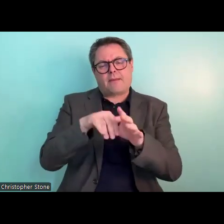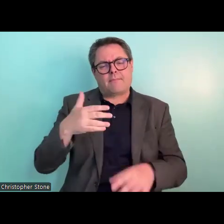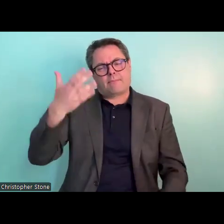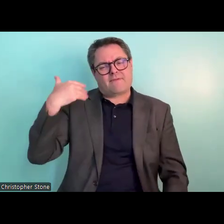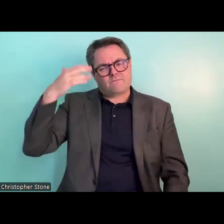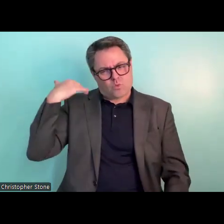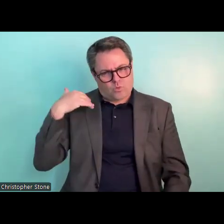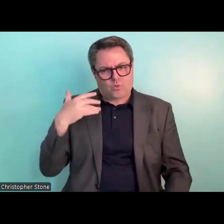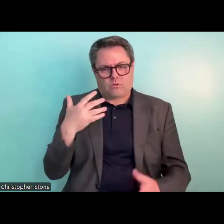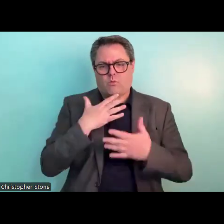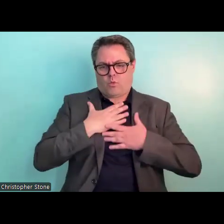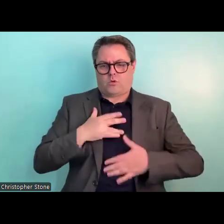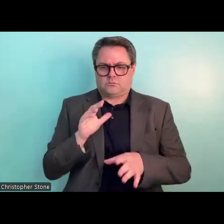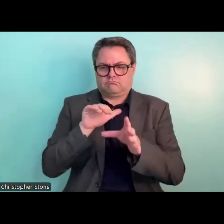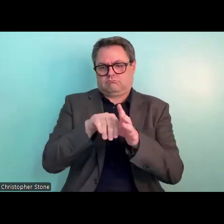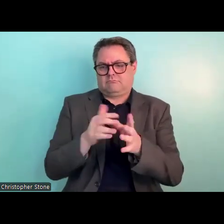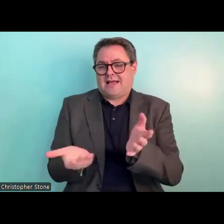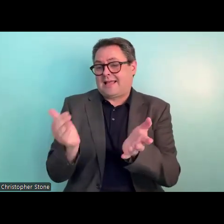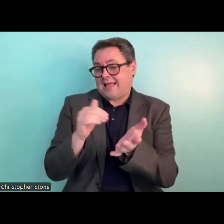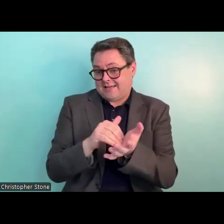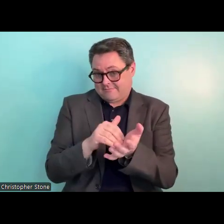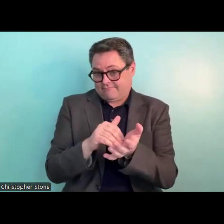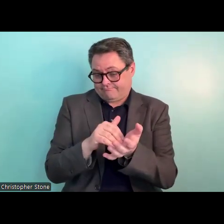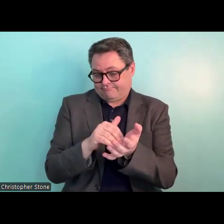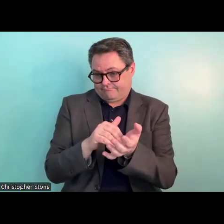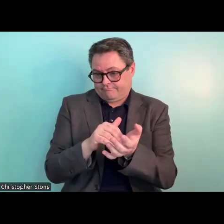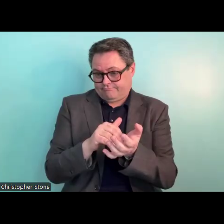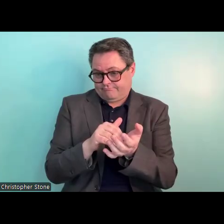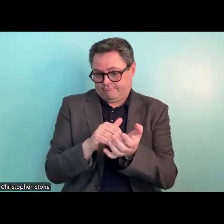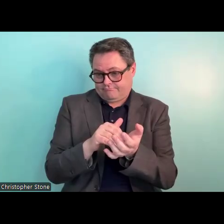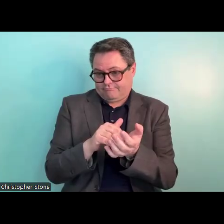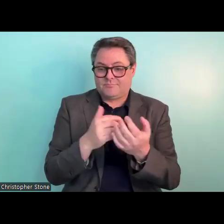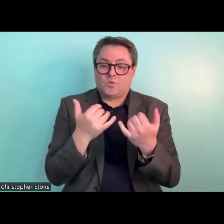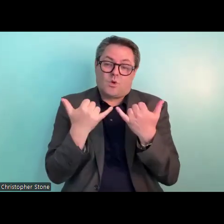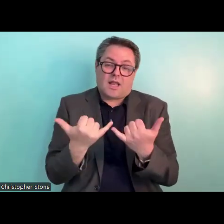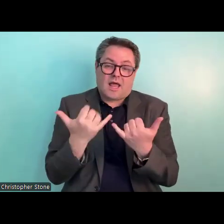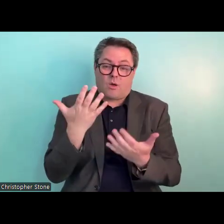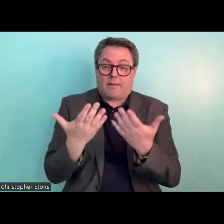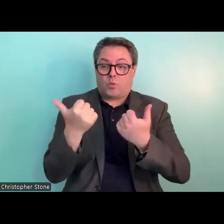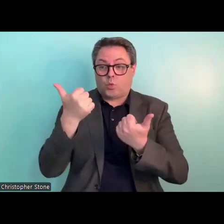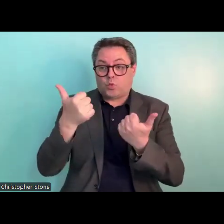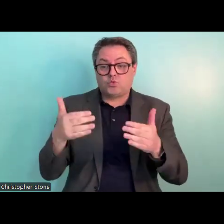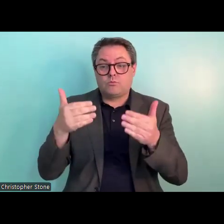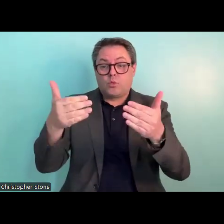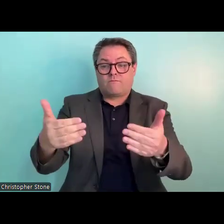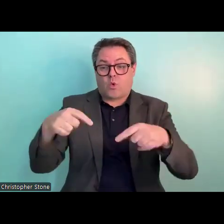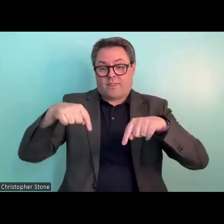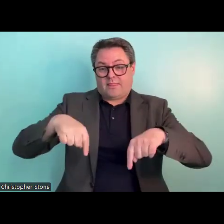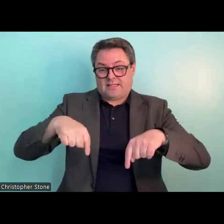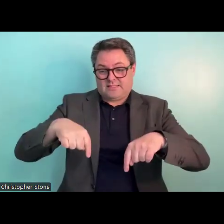ANEOS. ANEOS were a previous member of WASLI. They would like to rejoin.